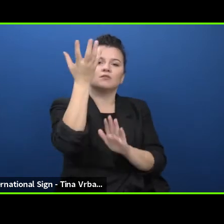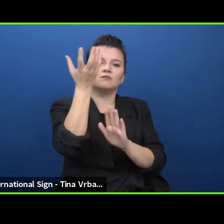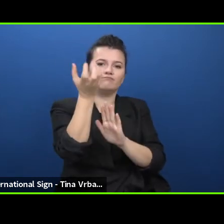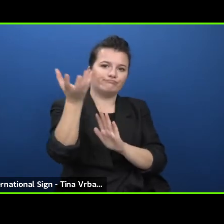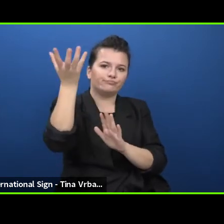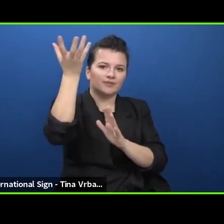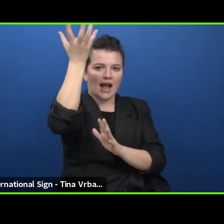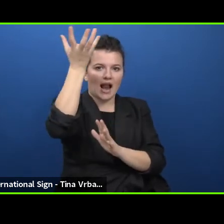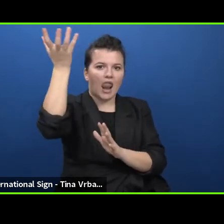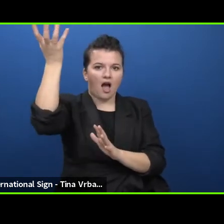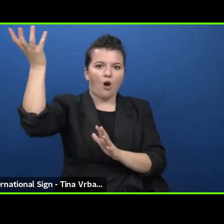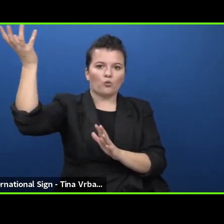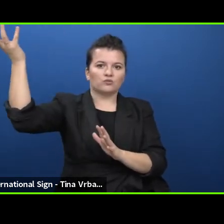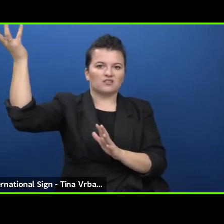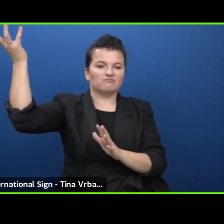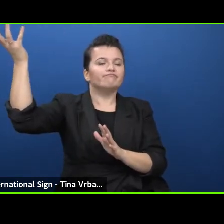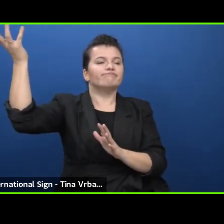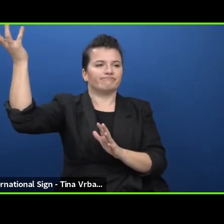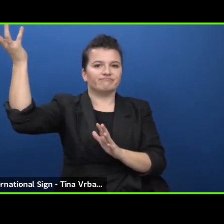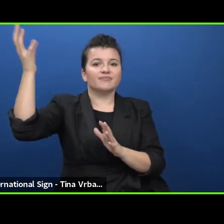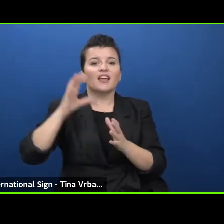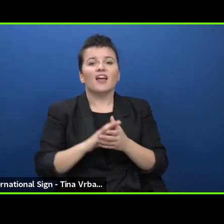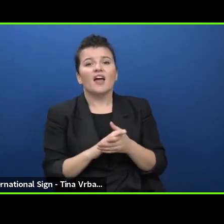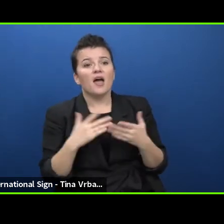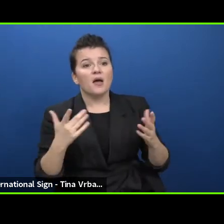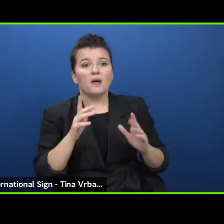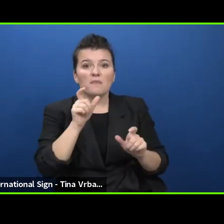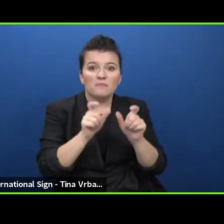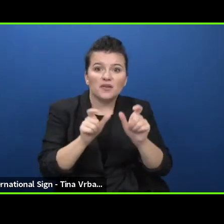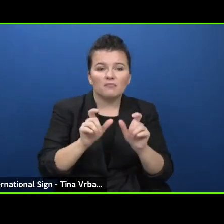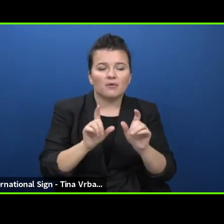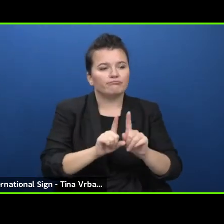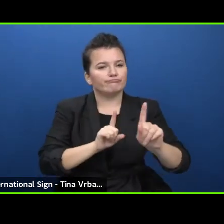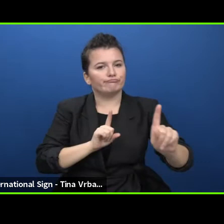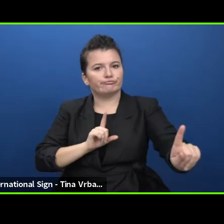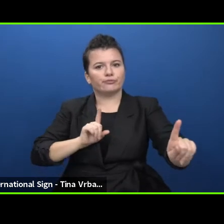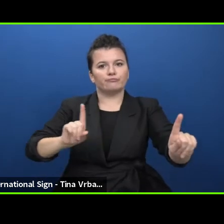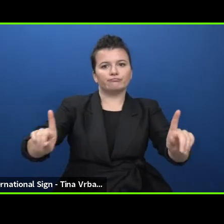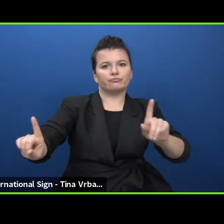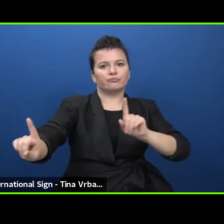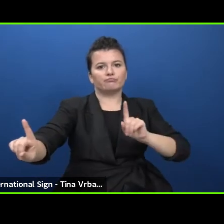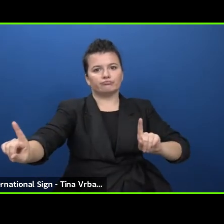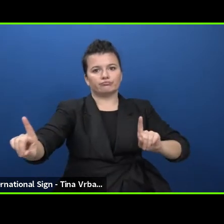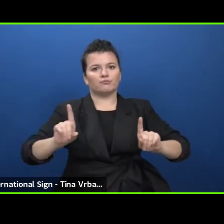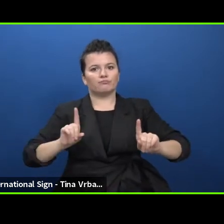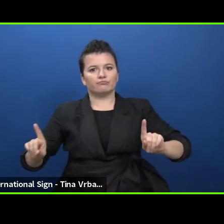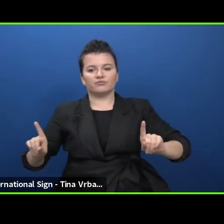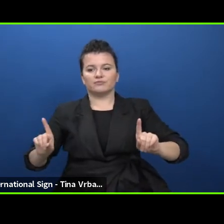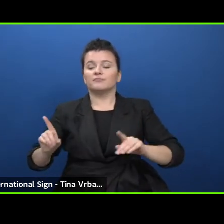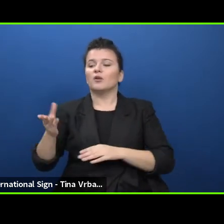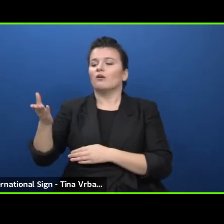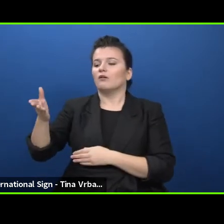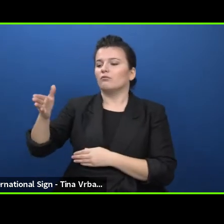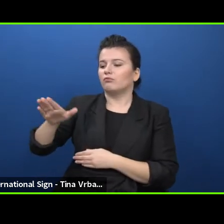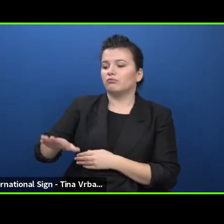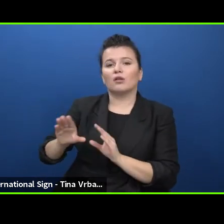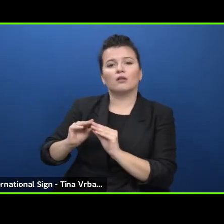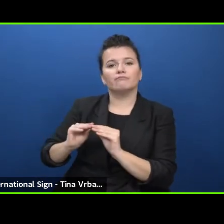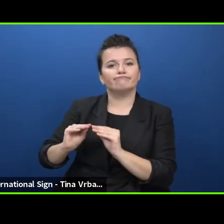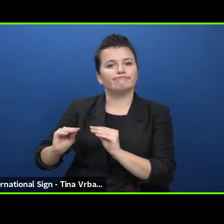choose their destinies. Waste disappears without trace. Perhaps somewhere in the backstage. Somewhere